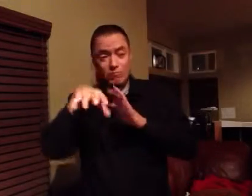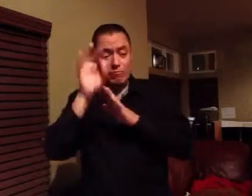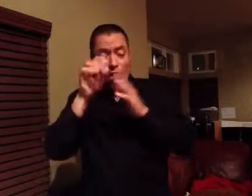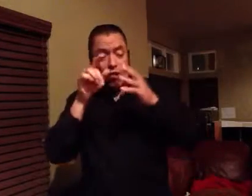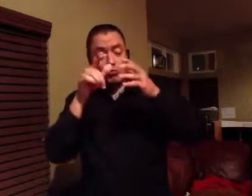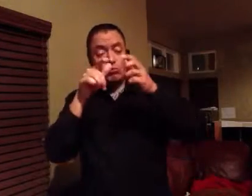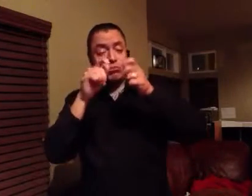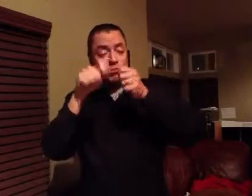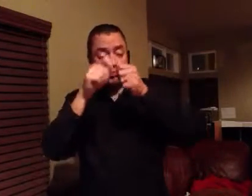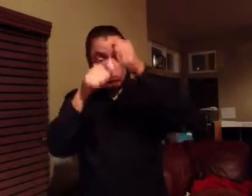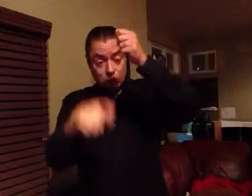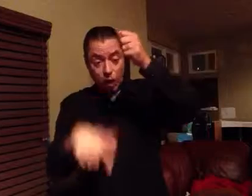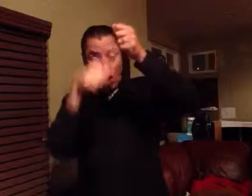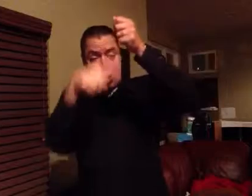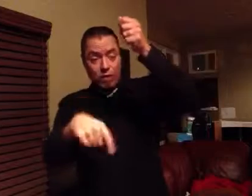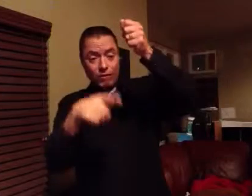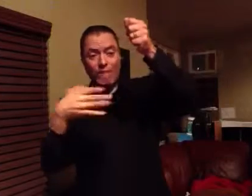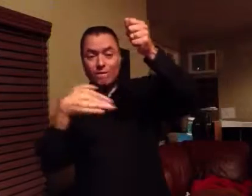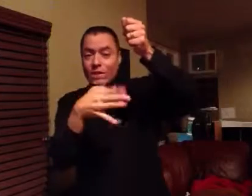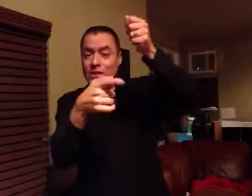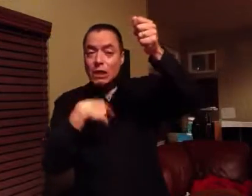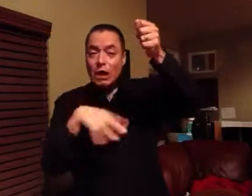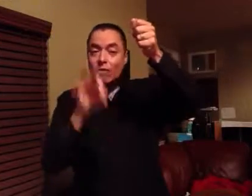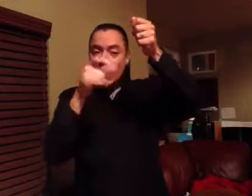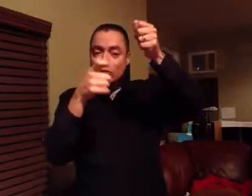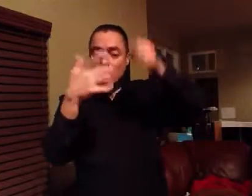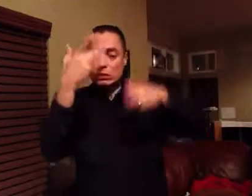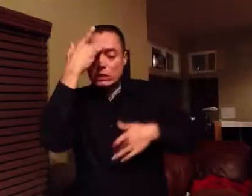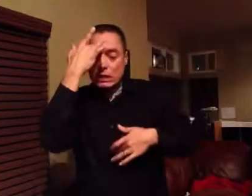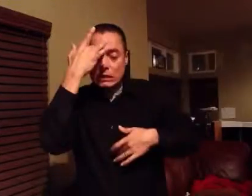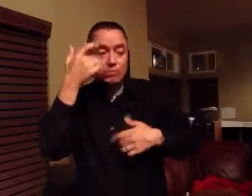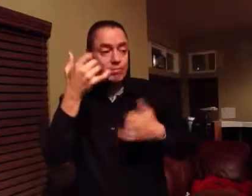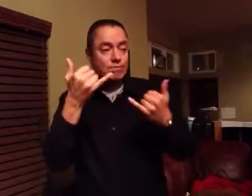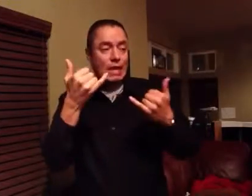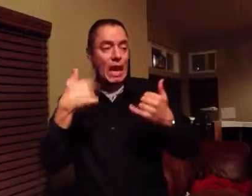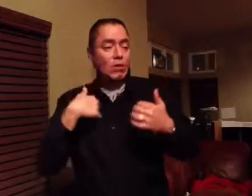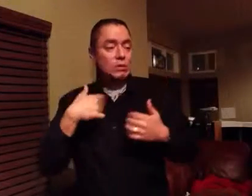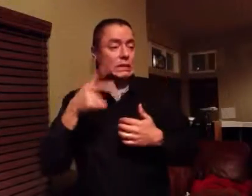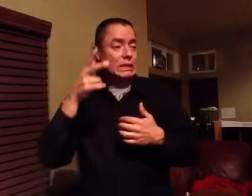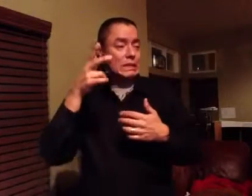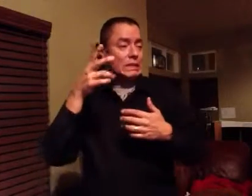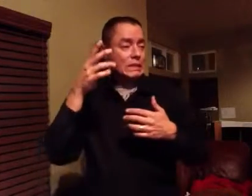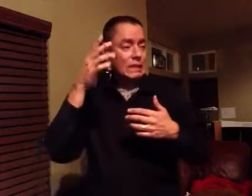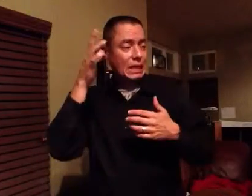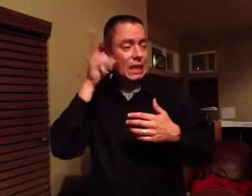And now we hear of animals and plants going extinct every day vanishing forever.